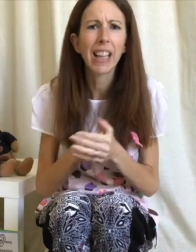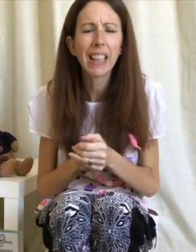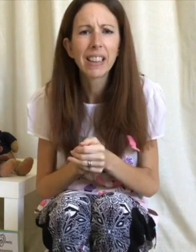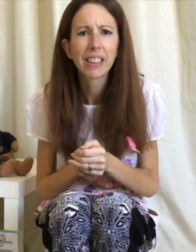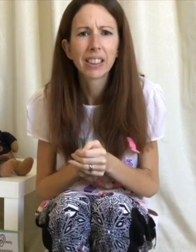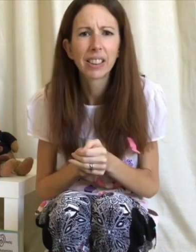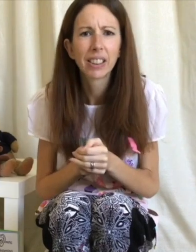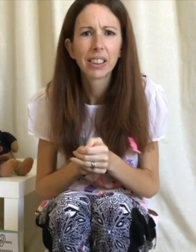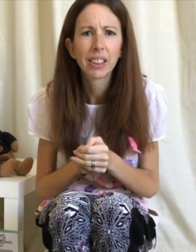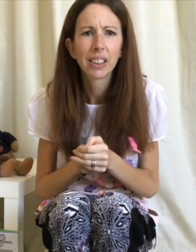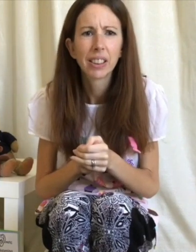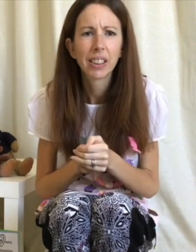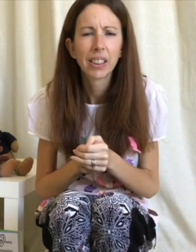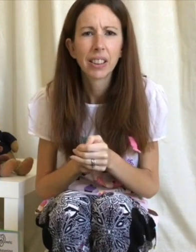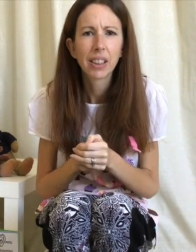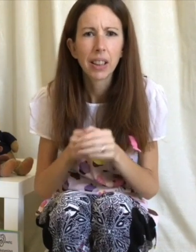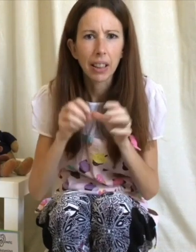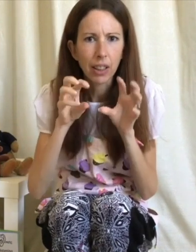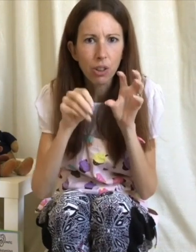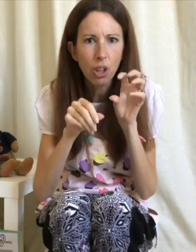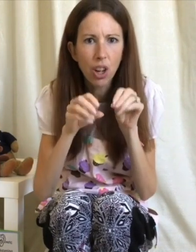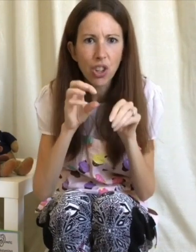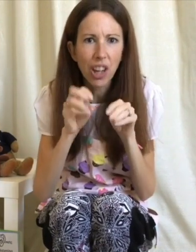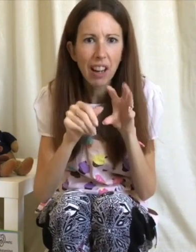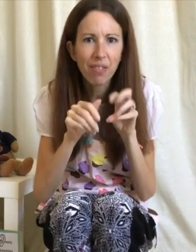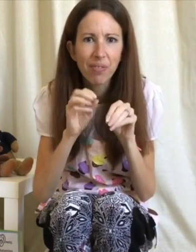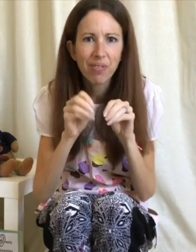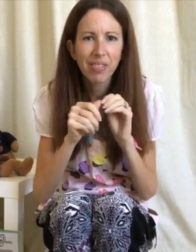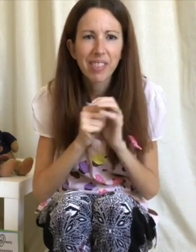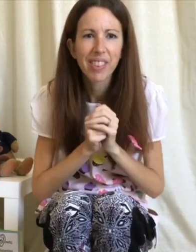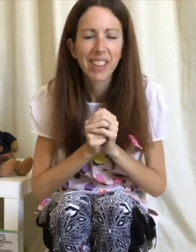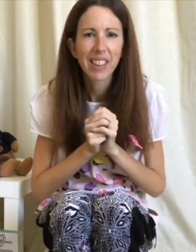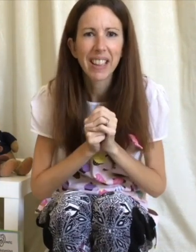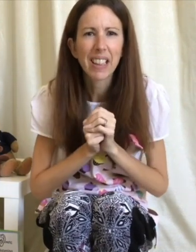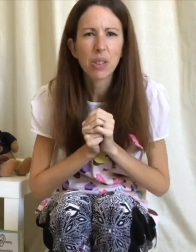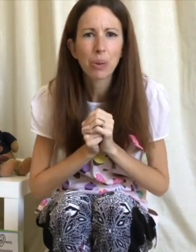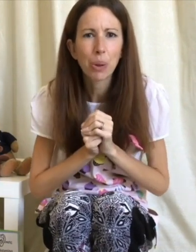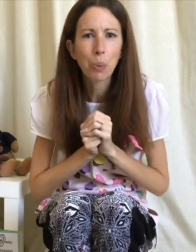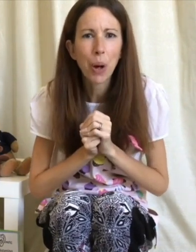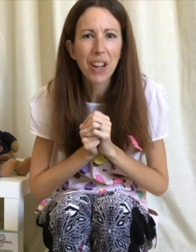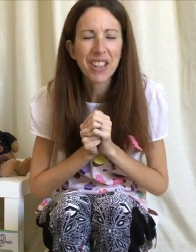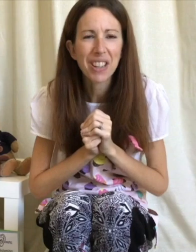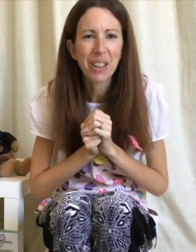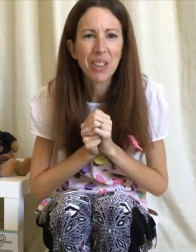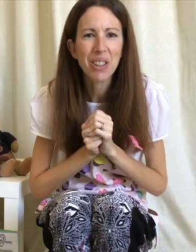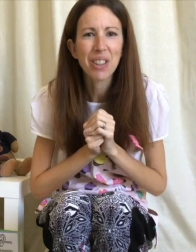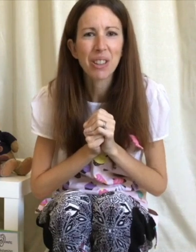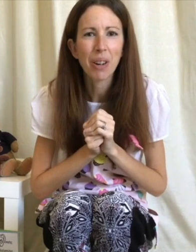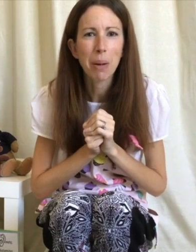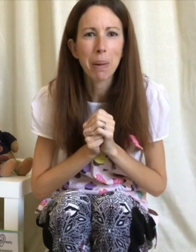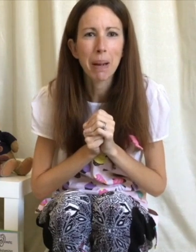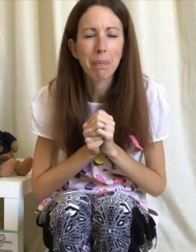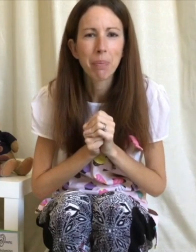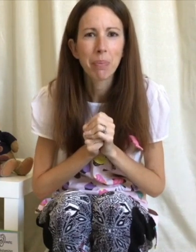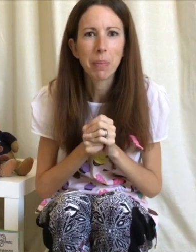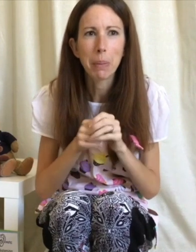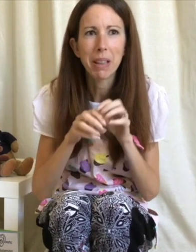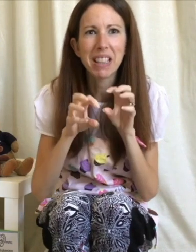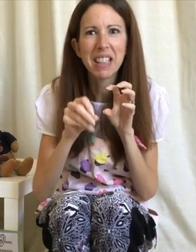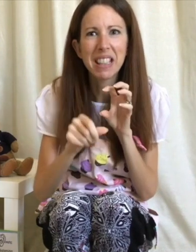honey, can you touch it? Think of some good words to use to describe it. Maybe it's